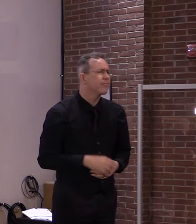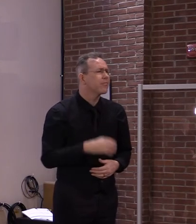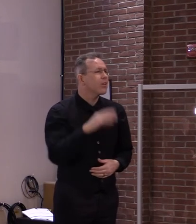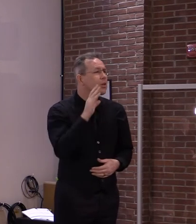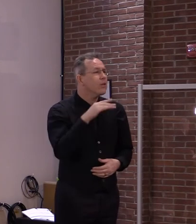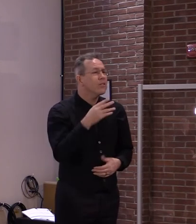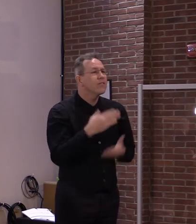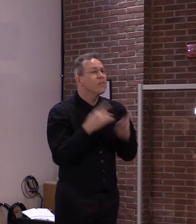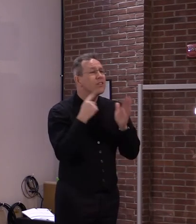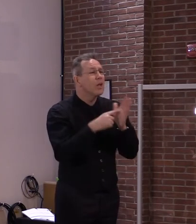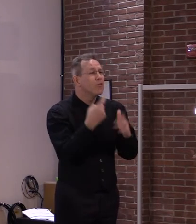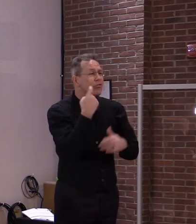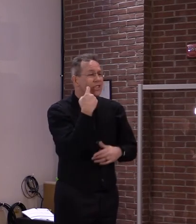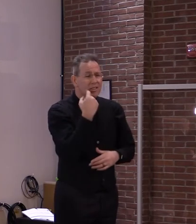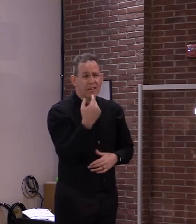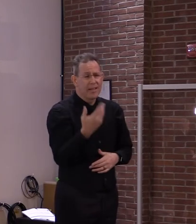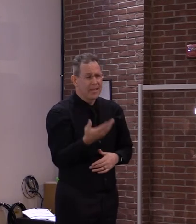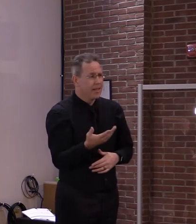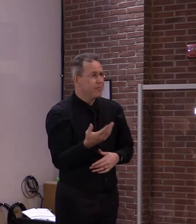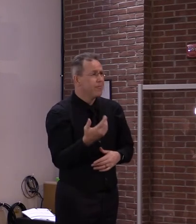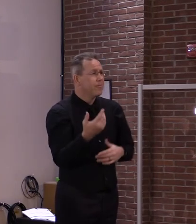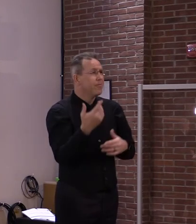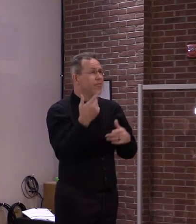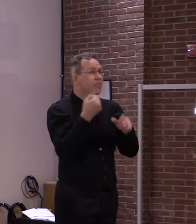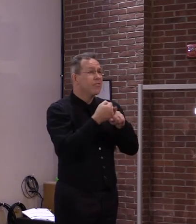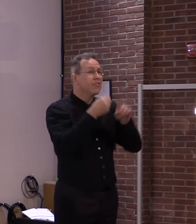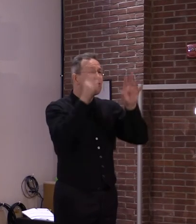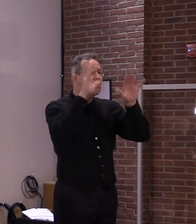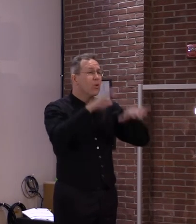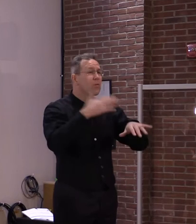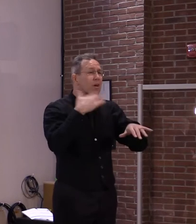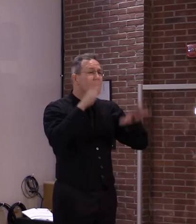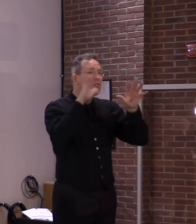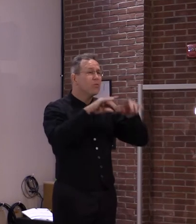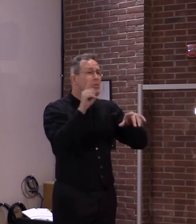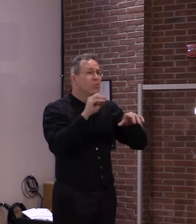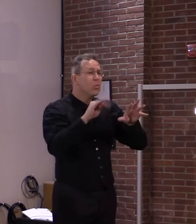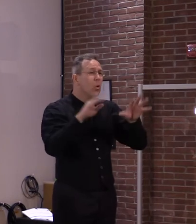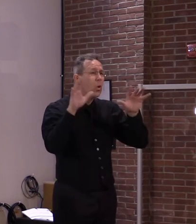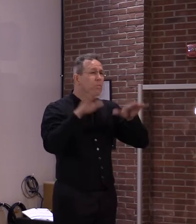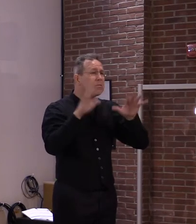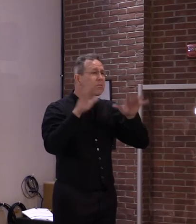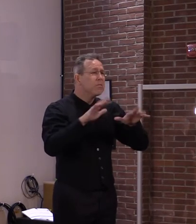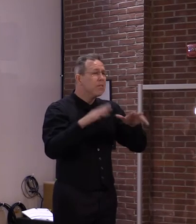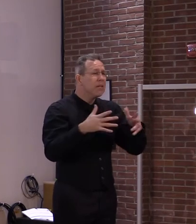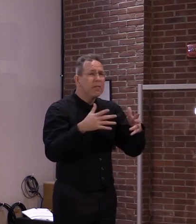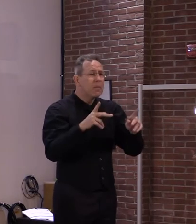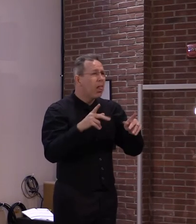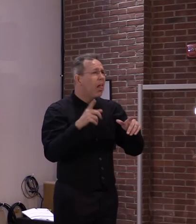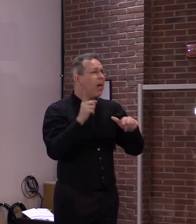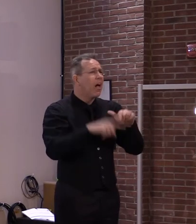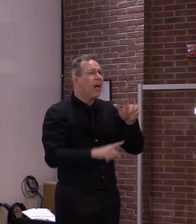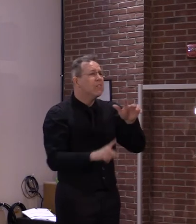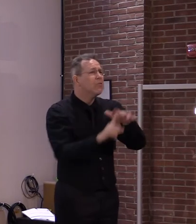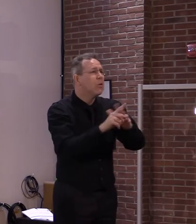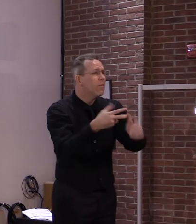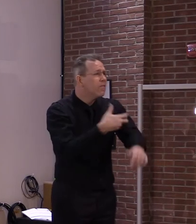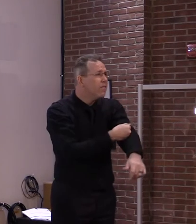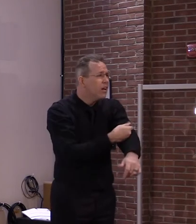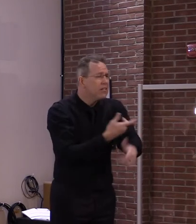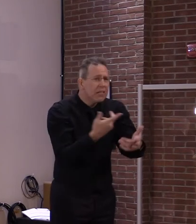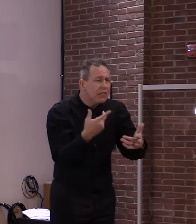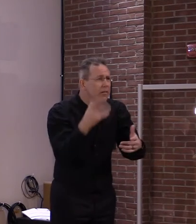snowstorm that we had we only had five no-shows and and they were able to not